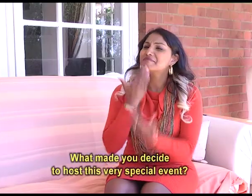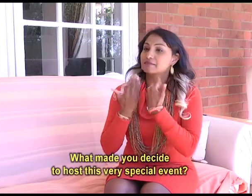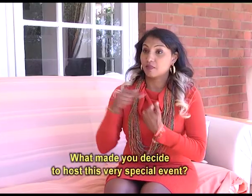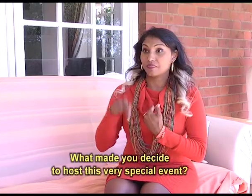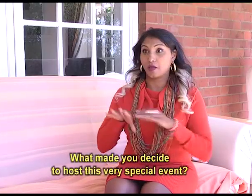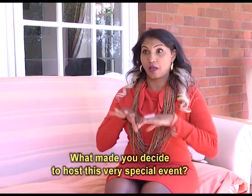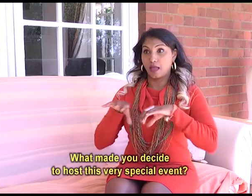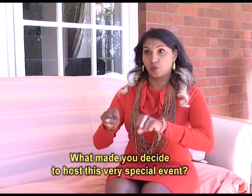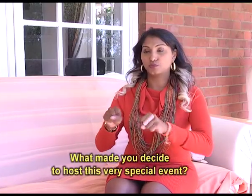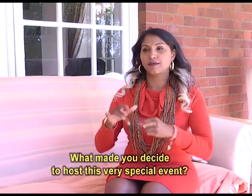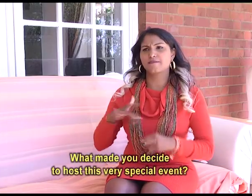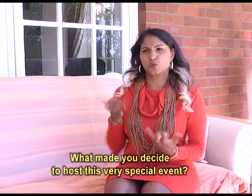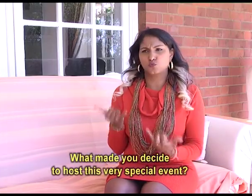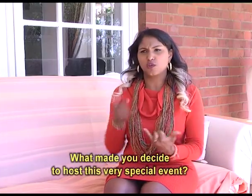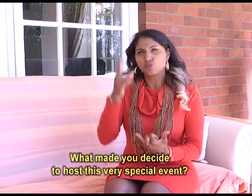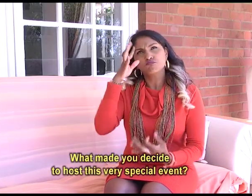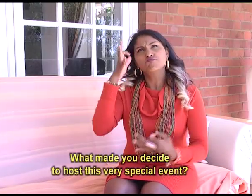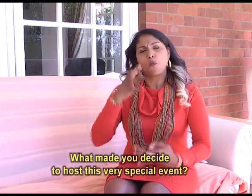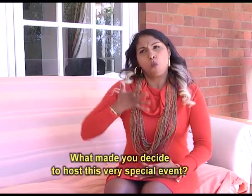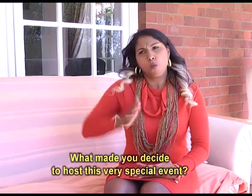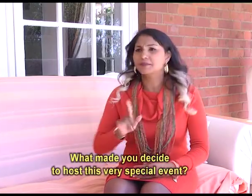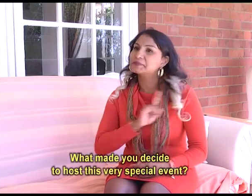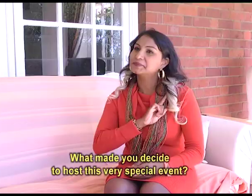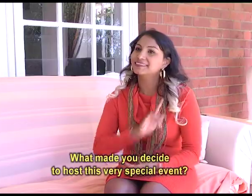What made you decide to host this very special event?